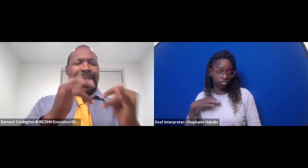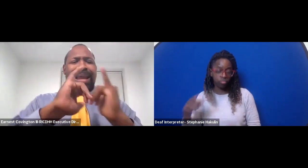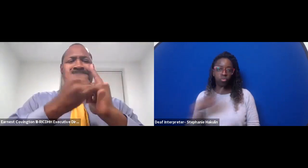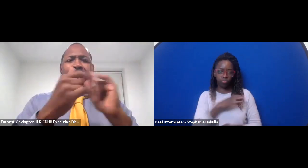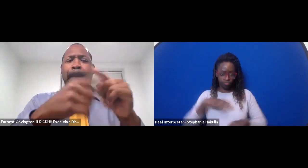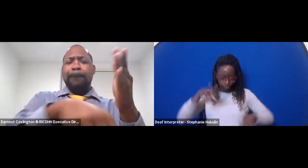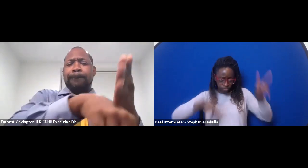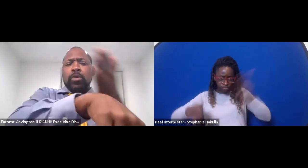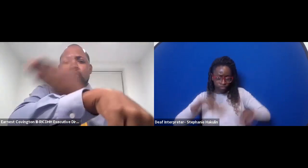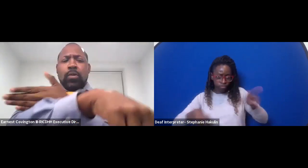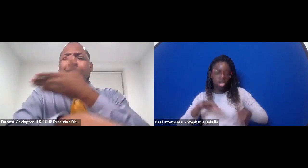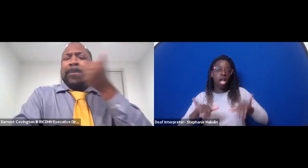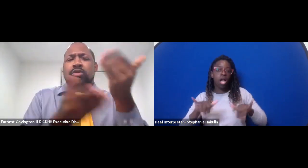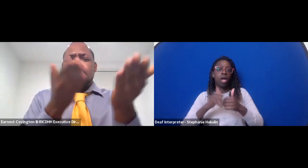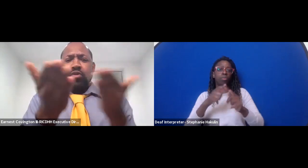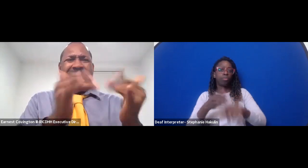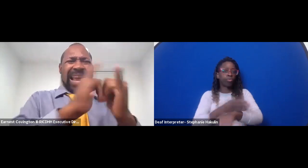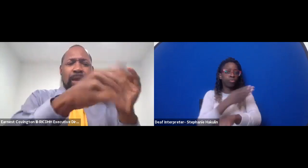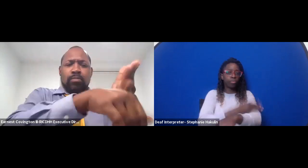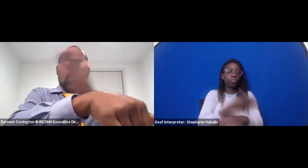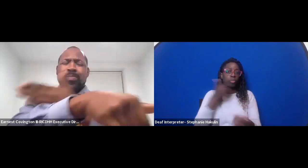So they brought this up to the commission,